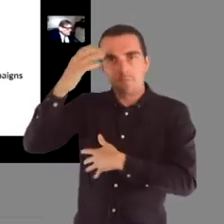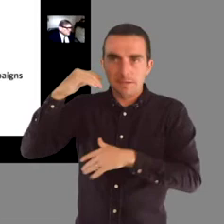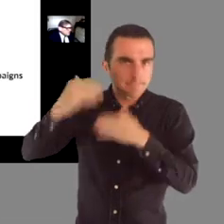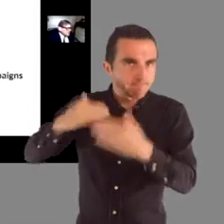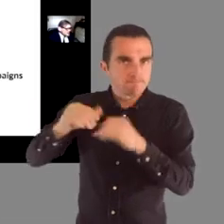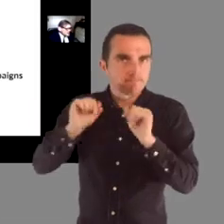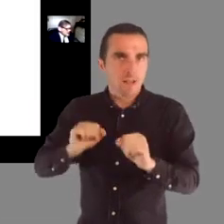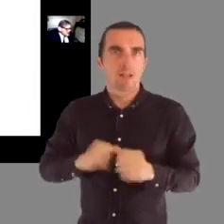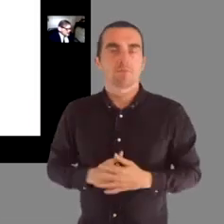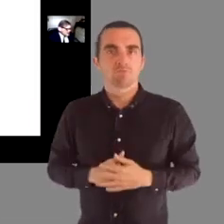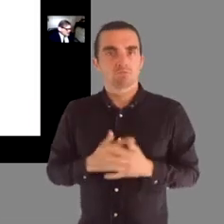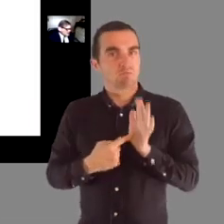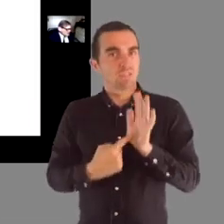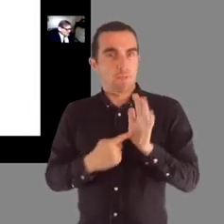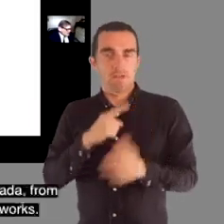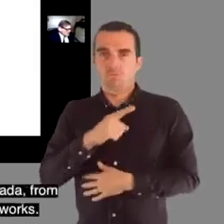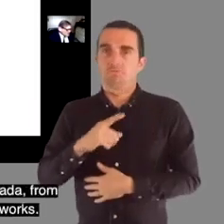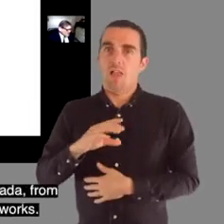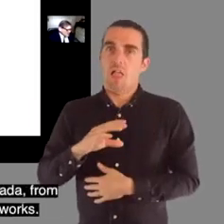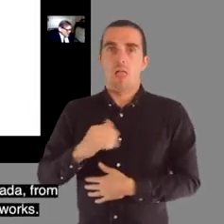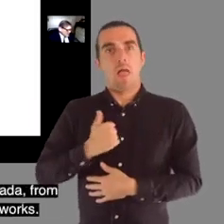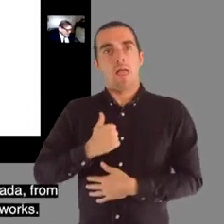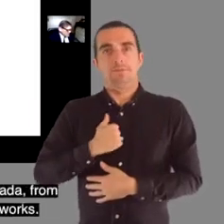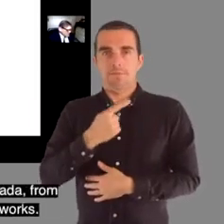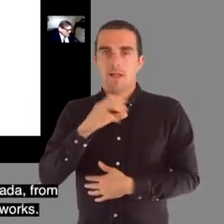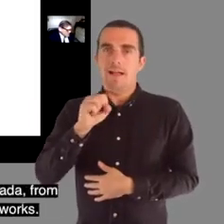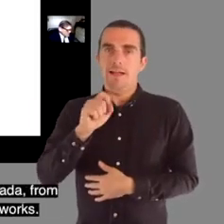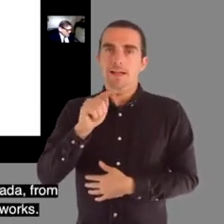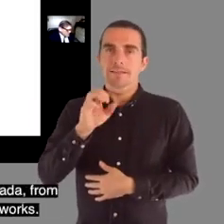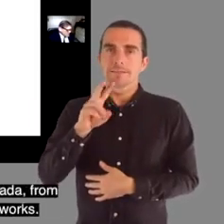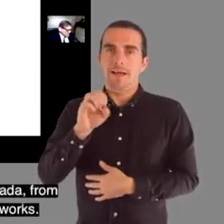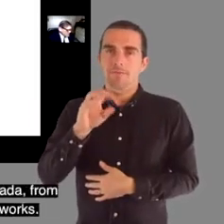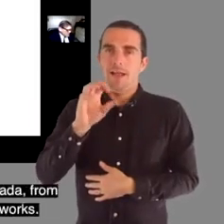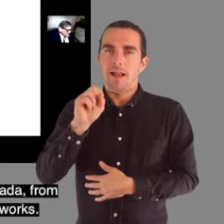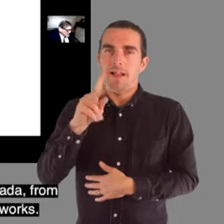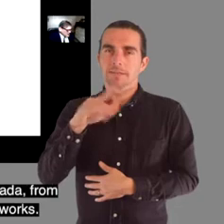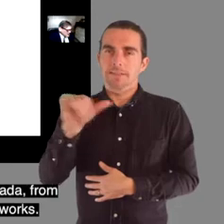government. Here's an example then from Canada, from Steve,